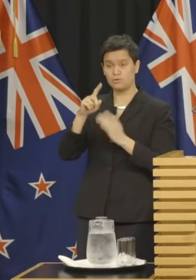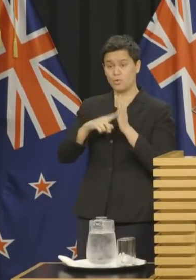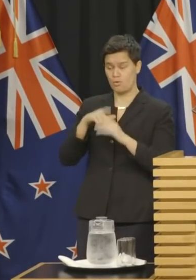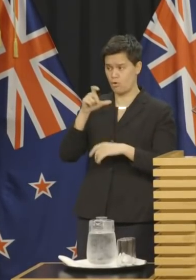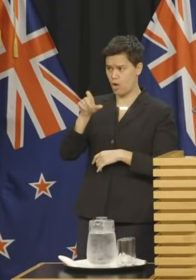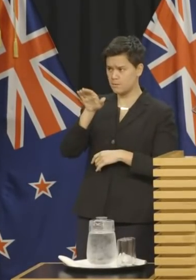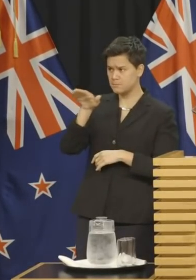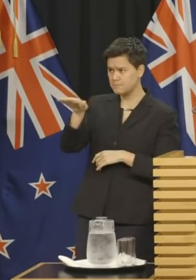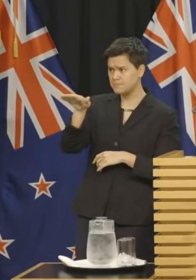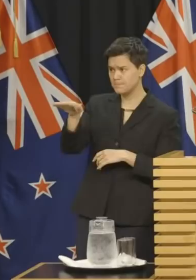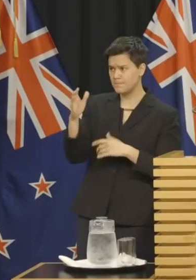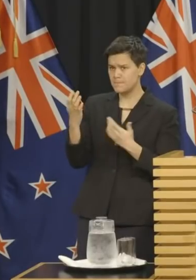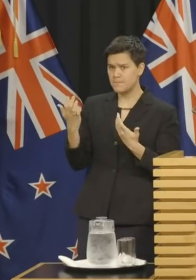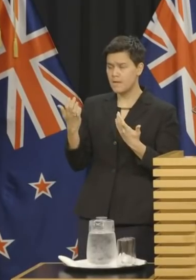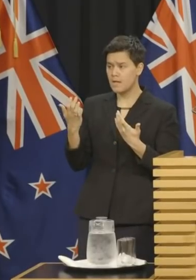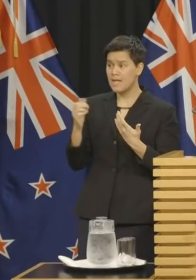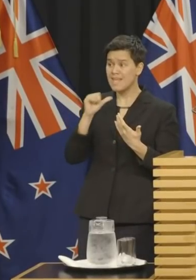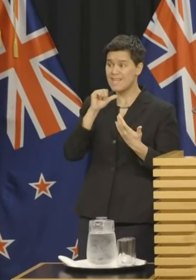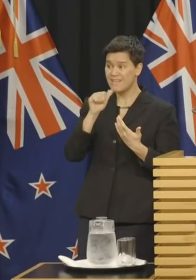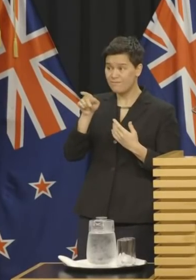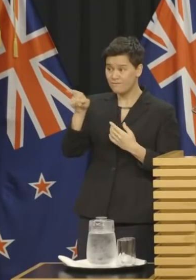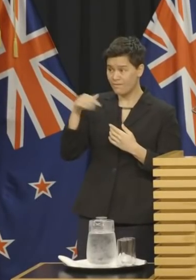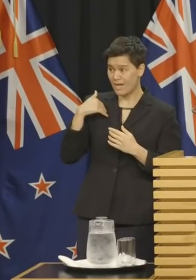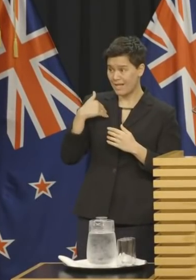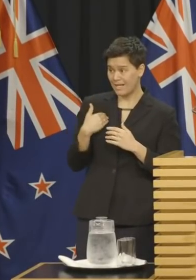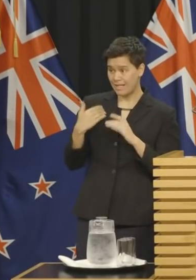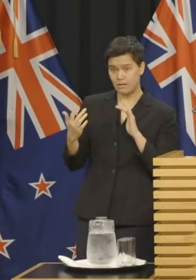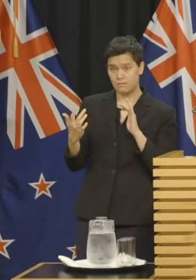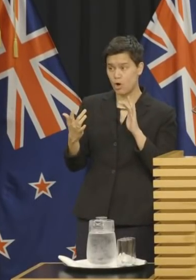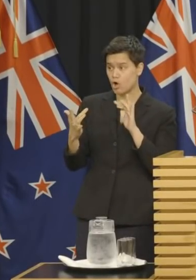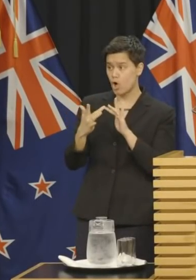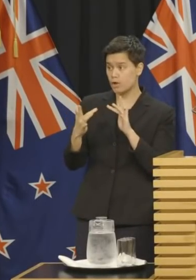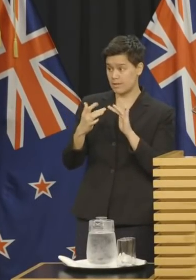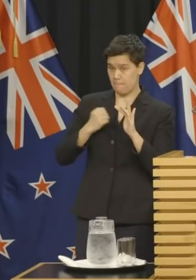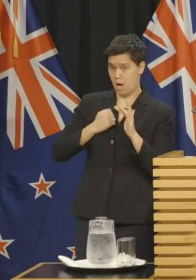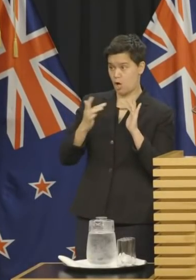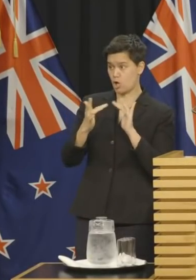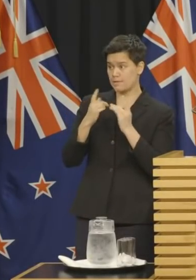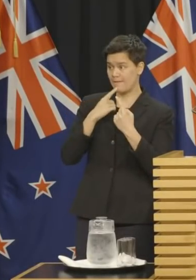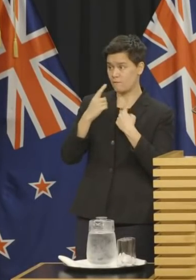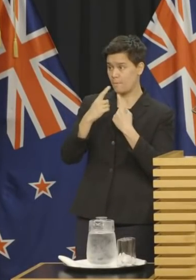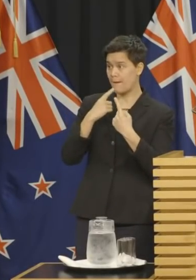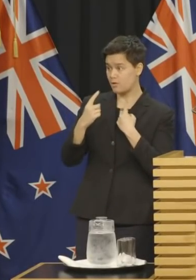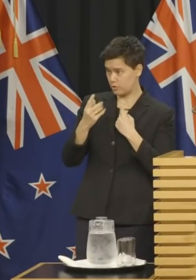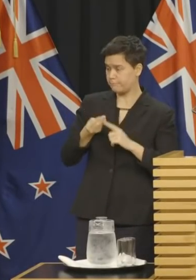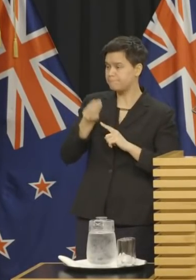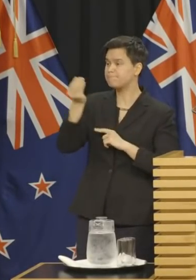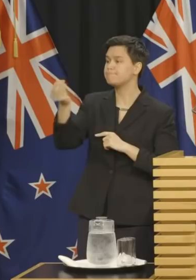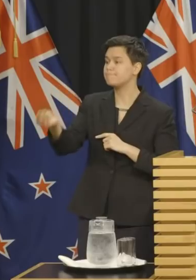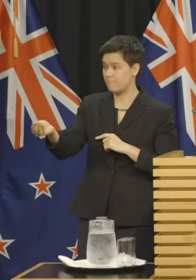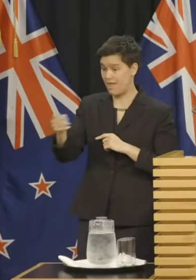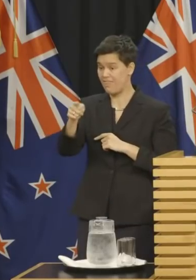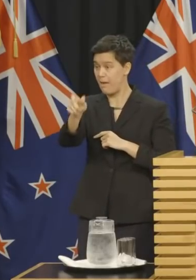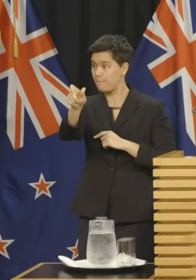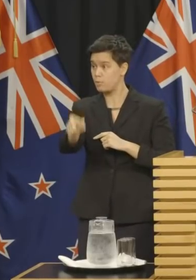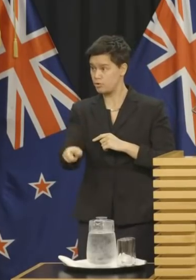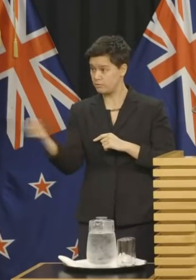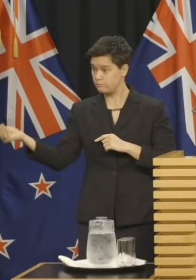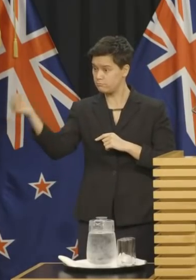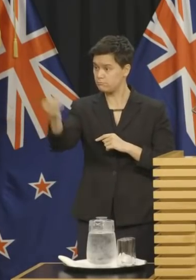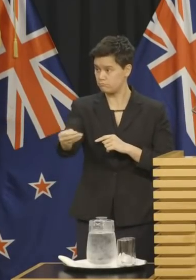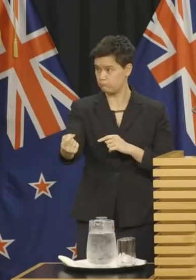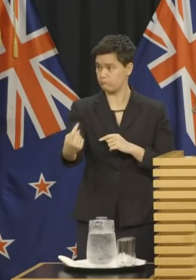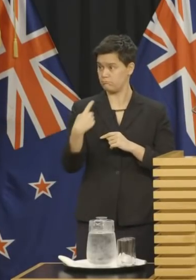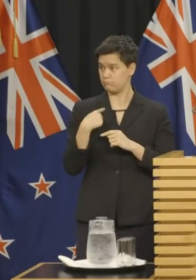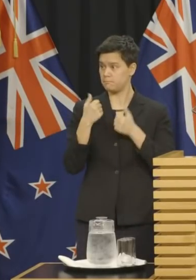contact information, should that be required by the correspondent. At around 3 p.m, my office